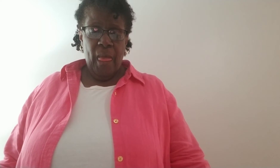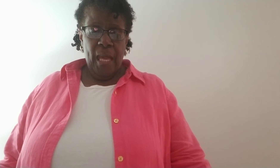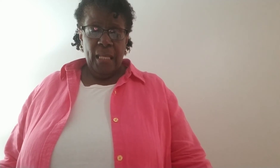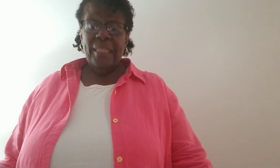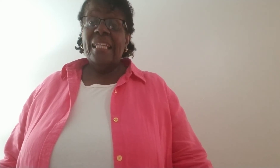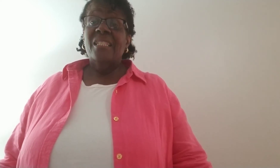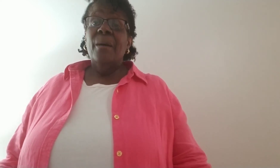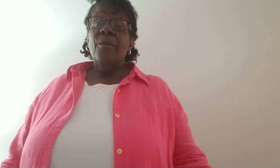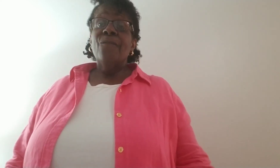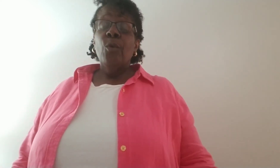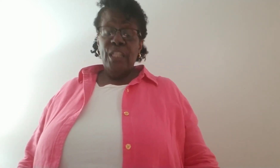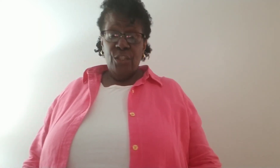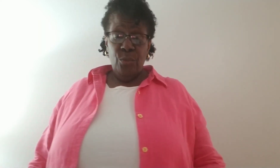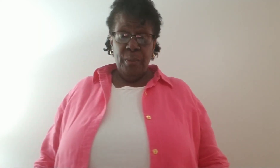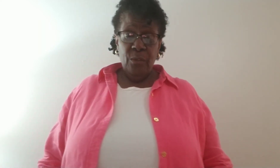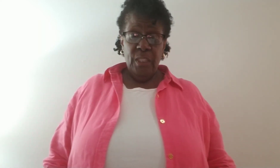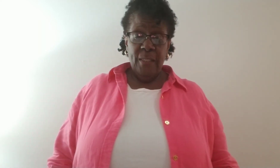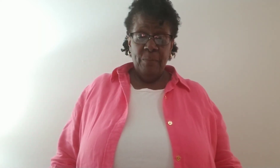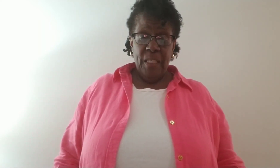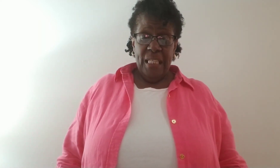90,454,975. Next number,